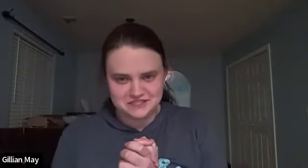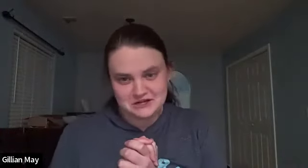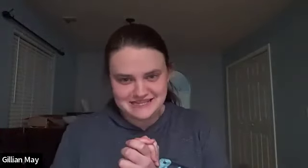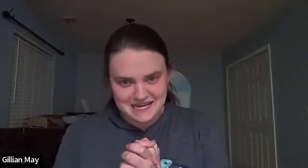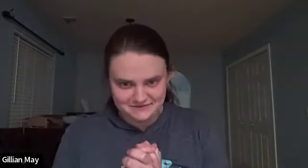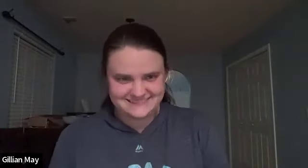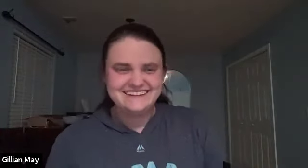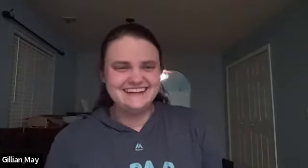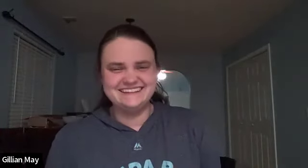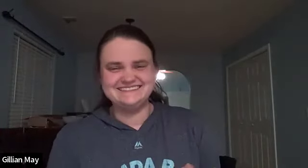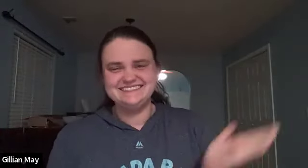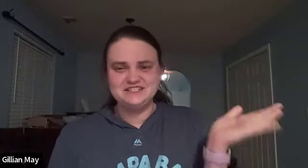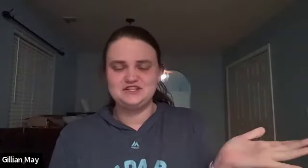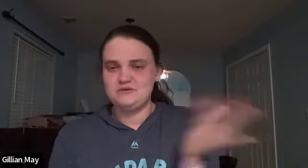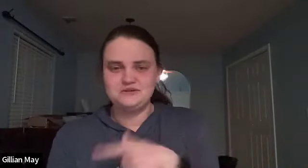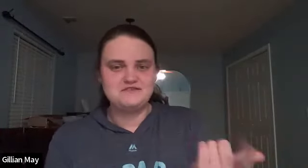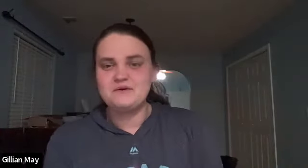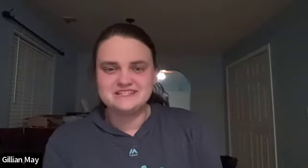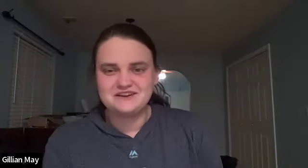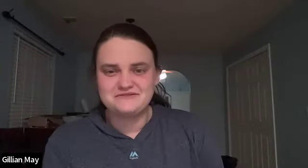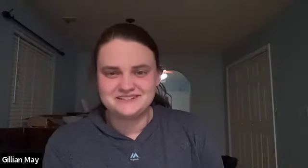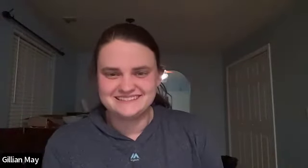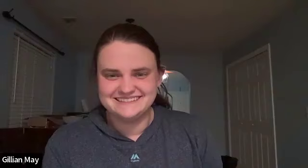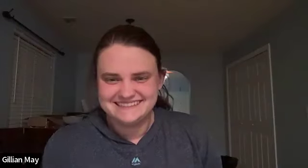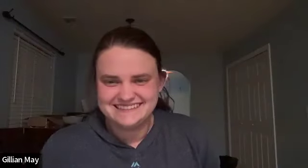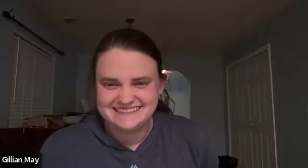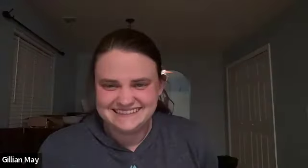y'all's names. So whichever one wants to go first.